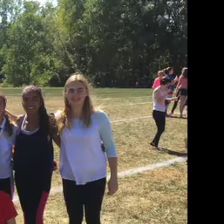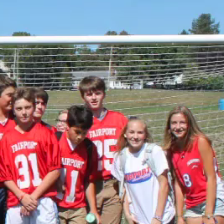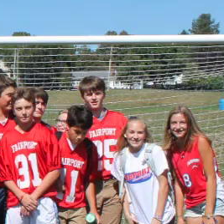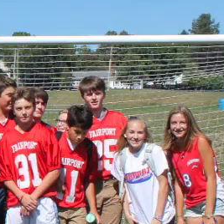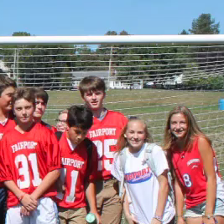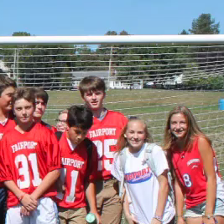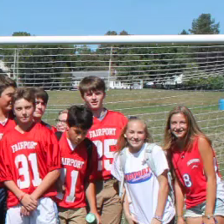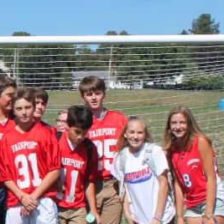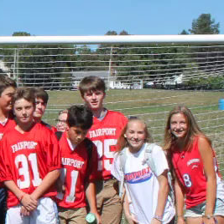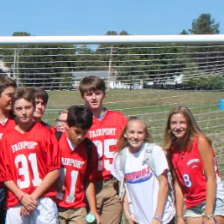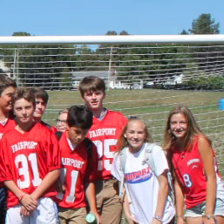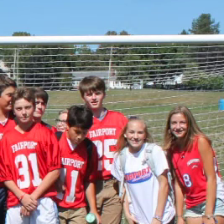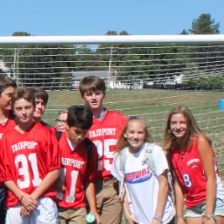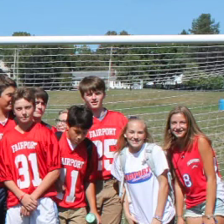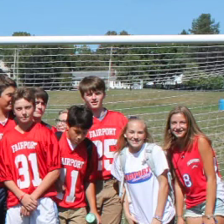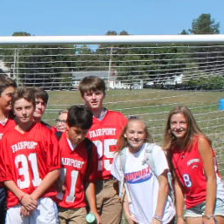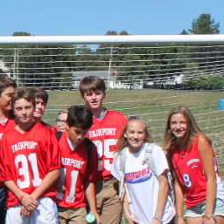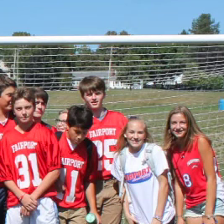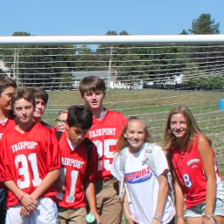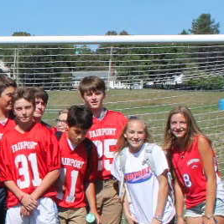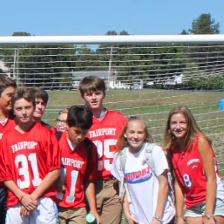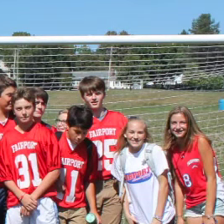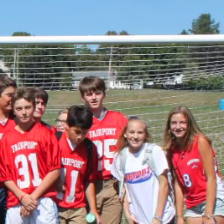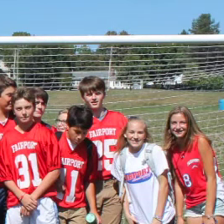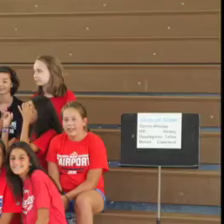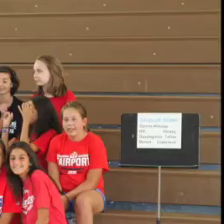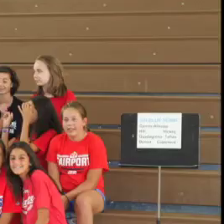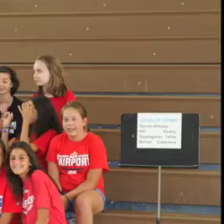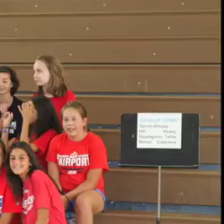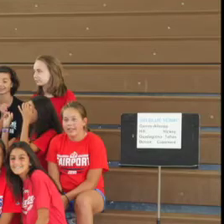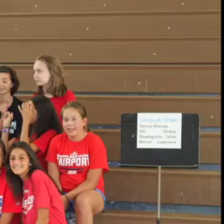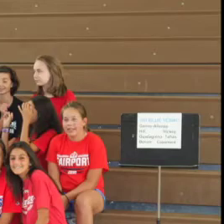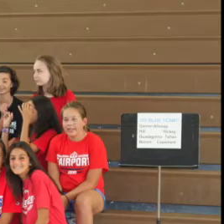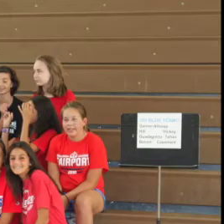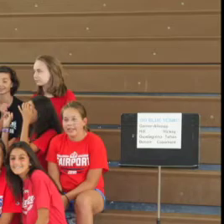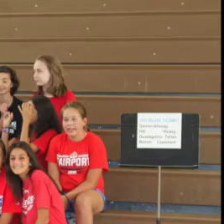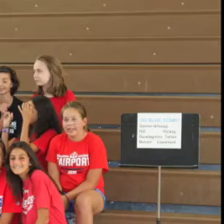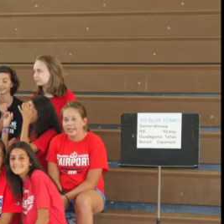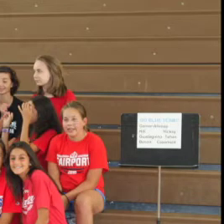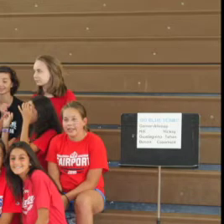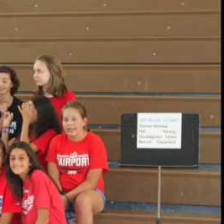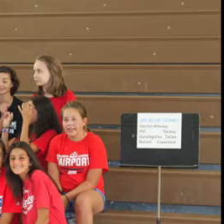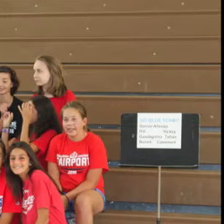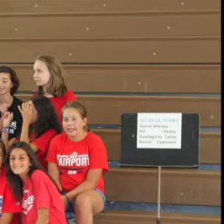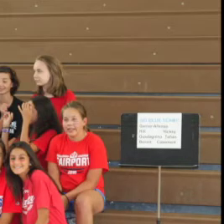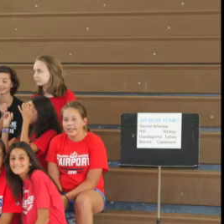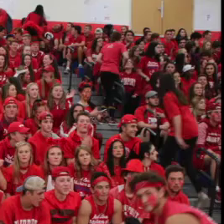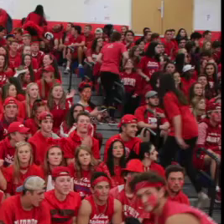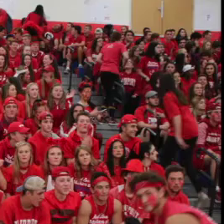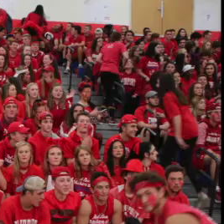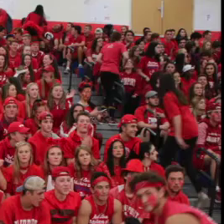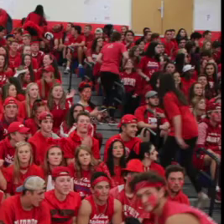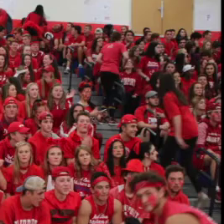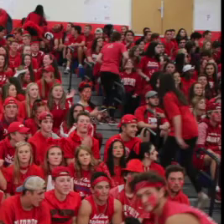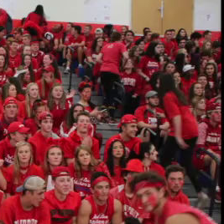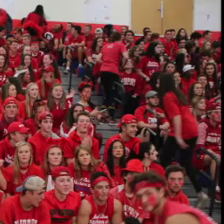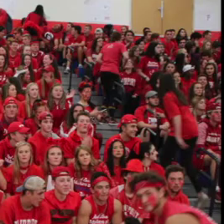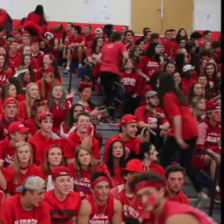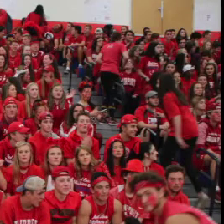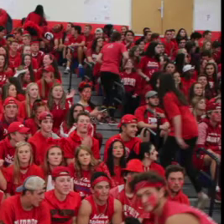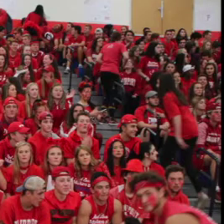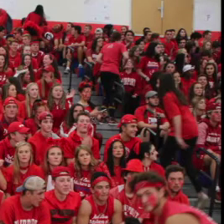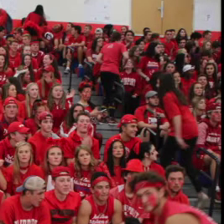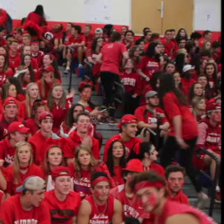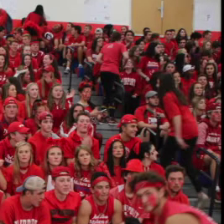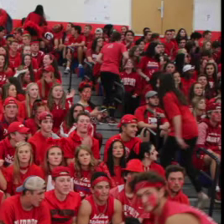and much needed joy to the world. They still count and will count even more once you